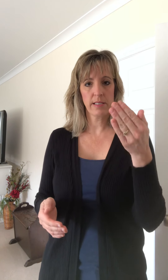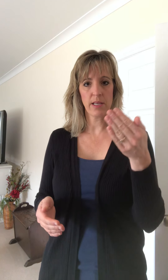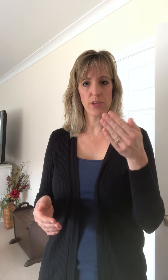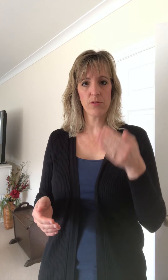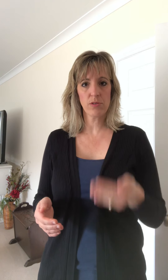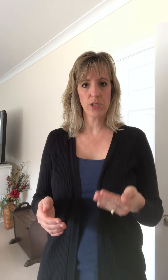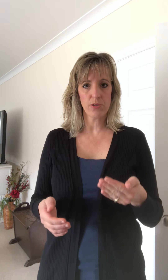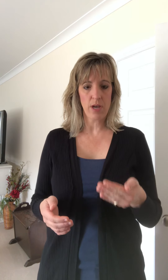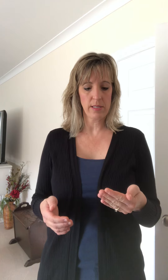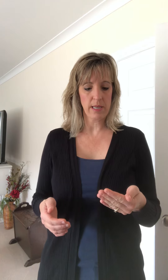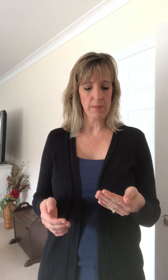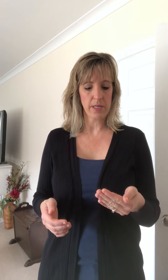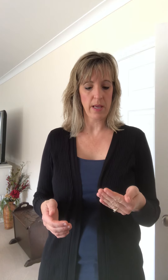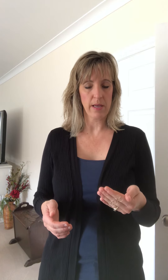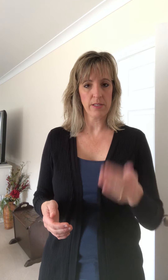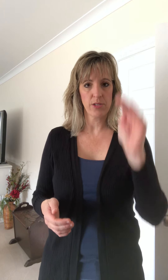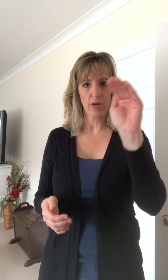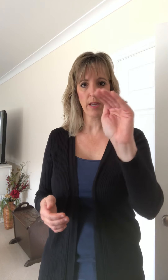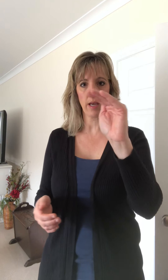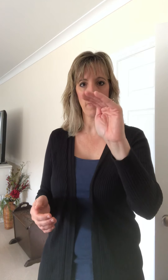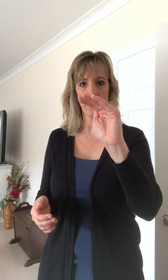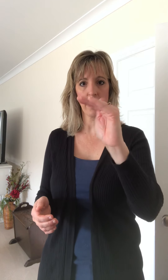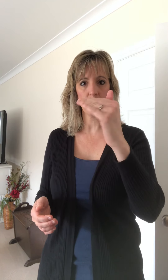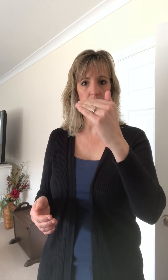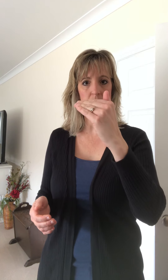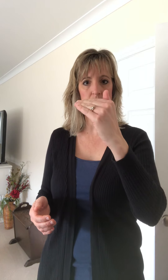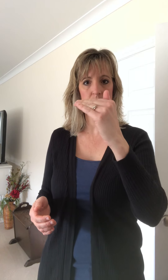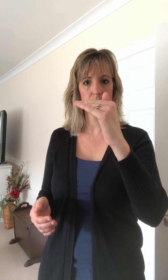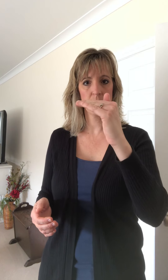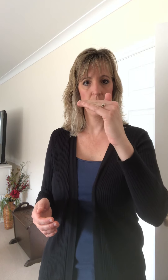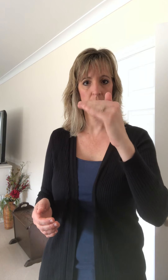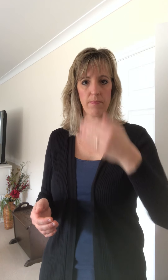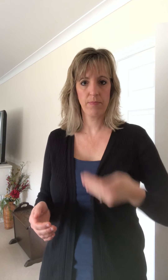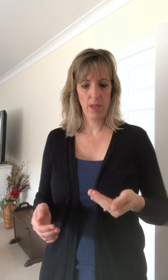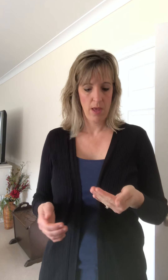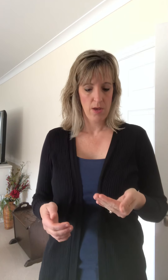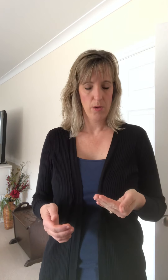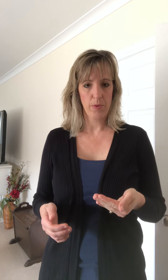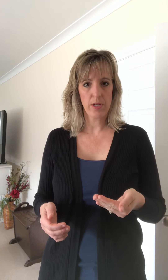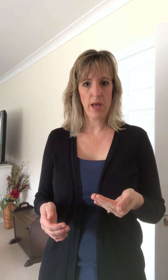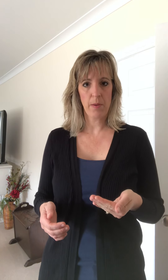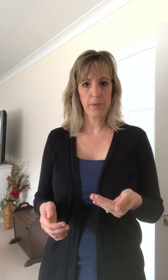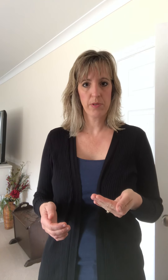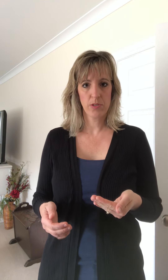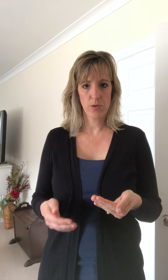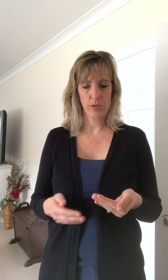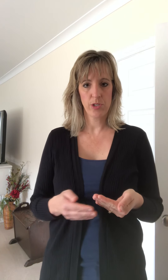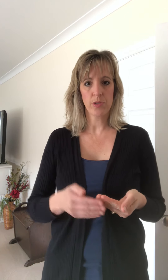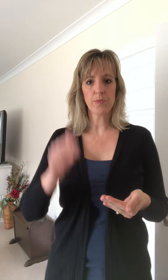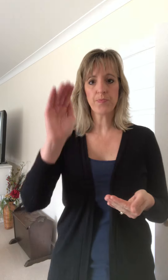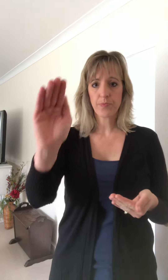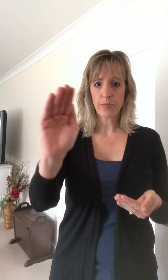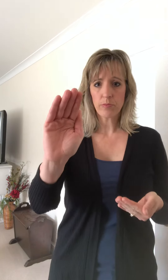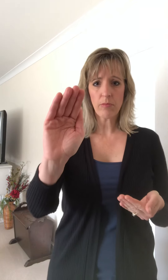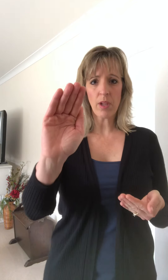take your non-dominant hand, you kind of cup it like this, okay? You put it up towards you. You